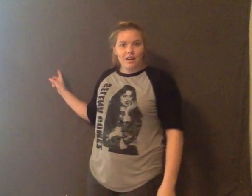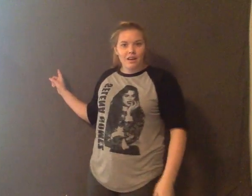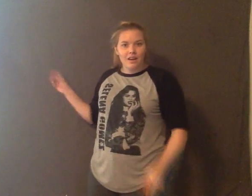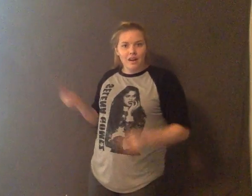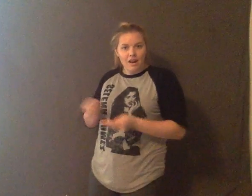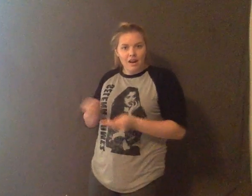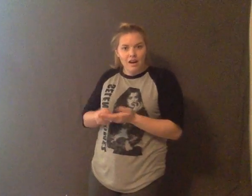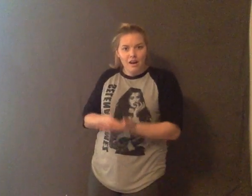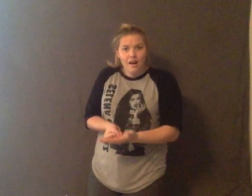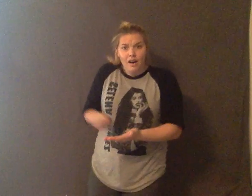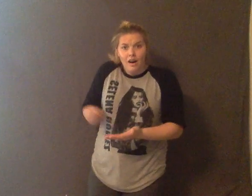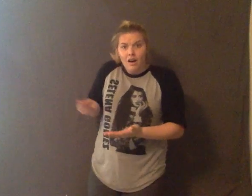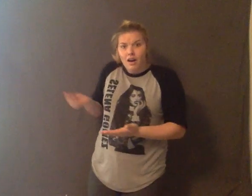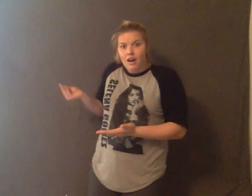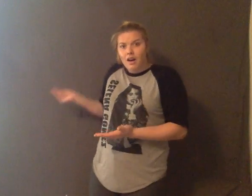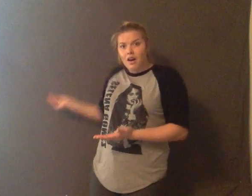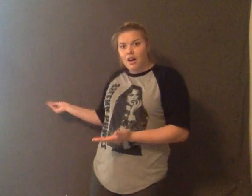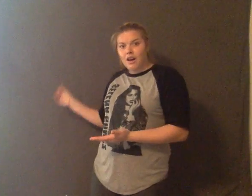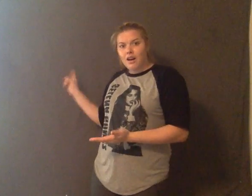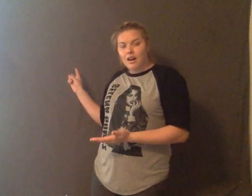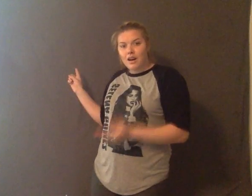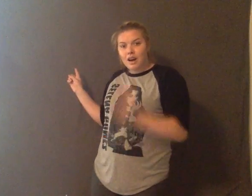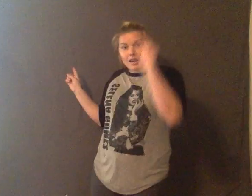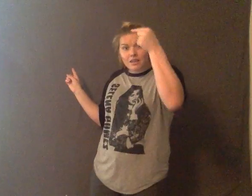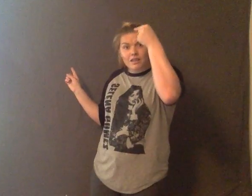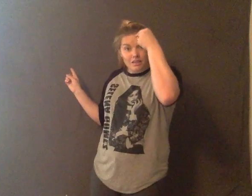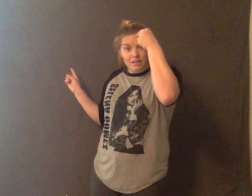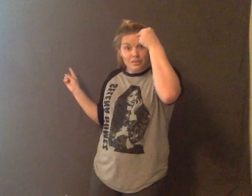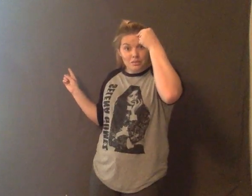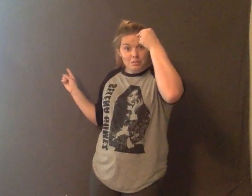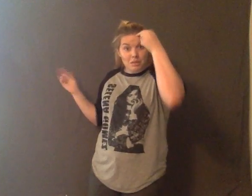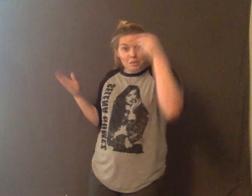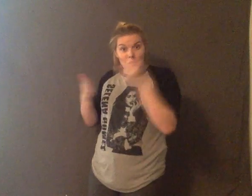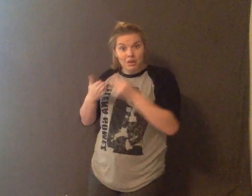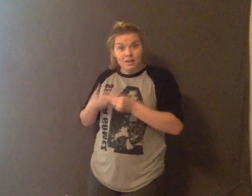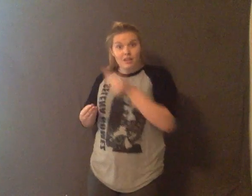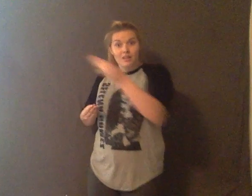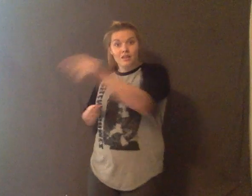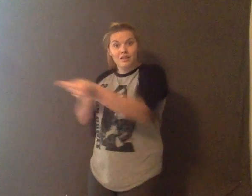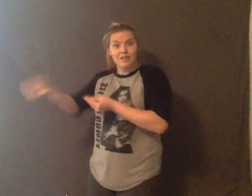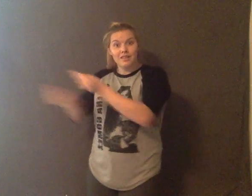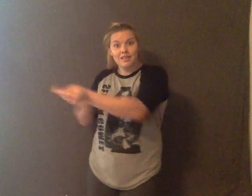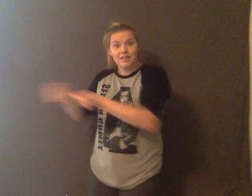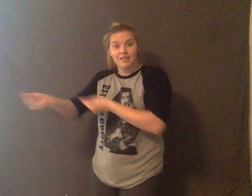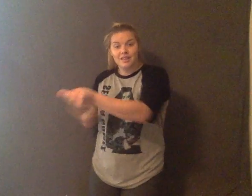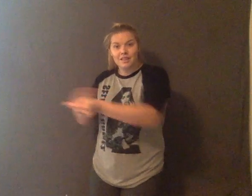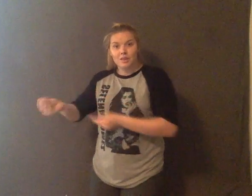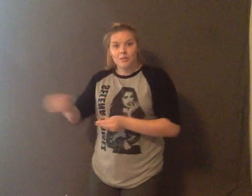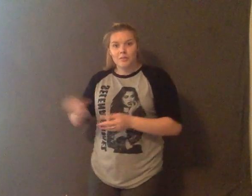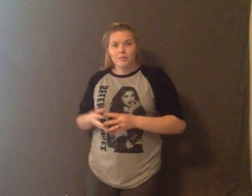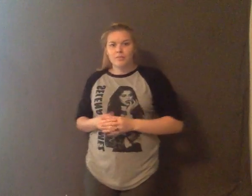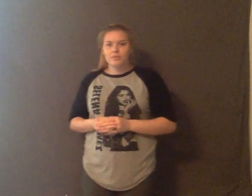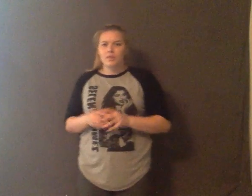a pound of cheese, those are all government advertising schemes for the industry. How can we put more cheese on beef? How can we put